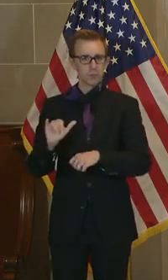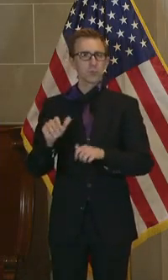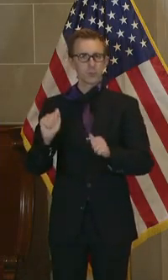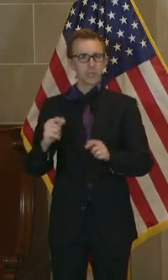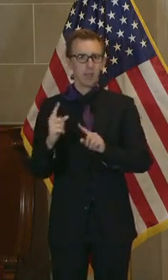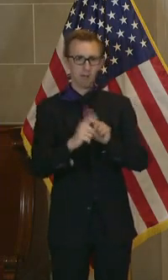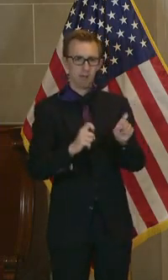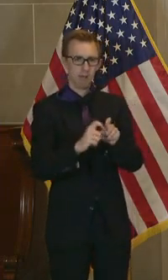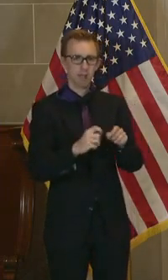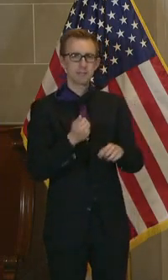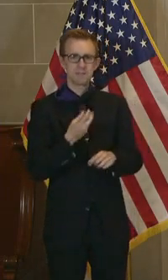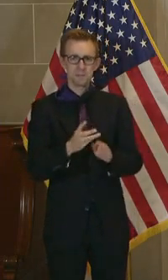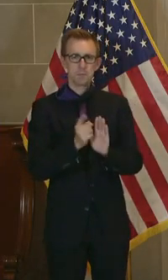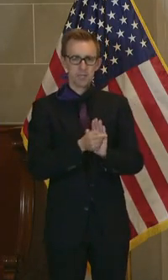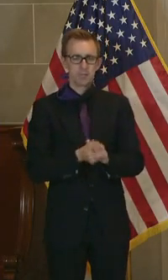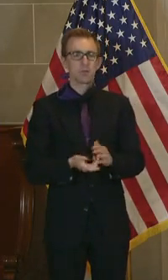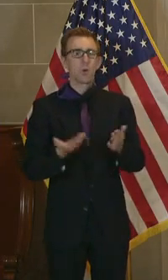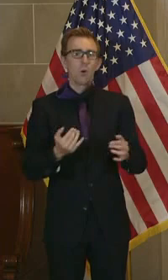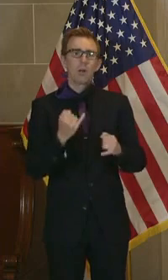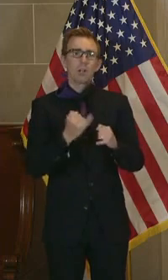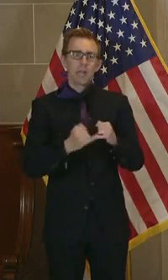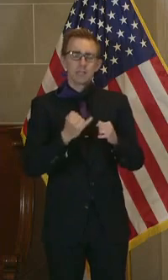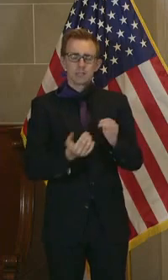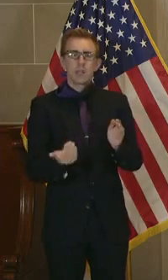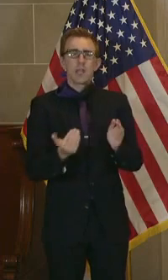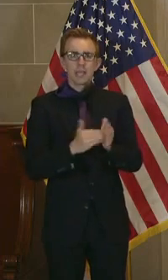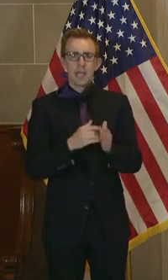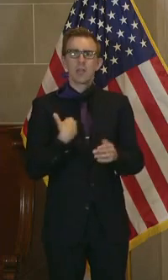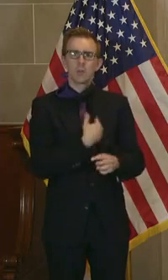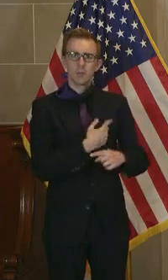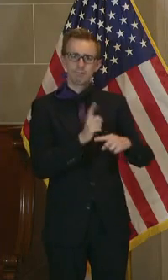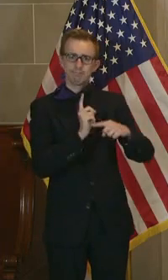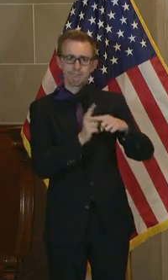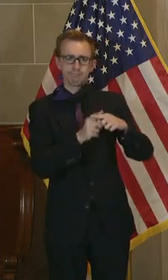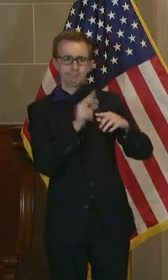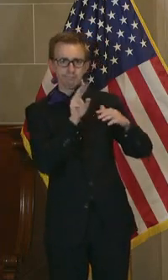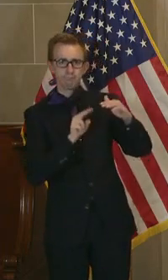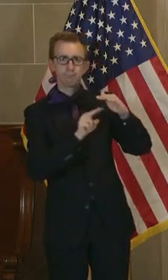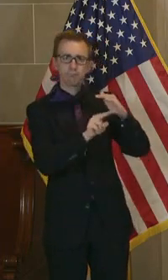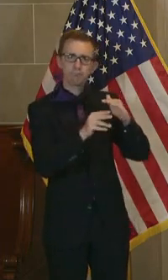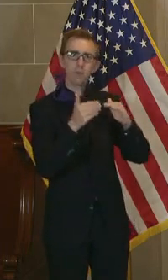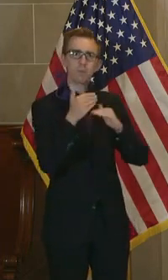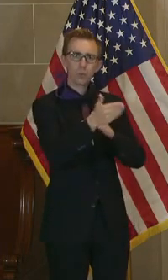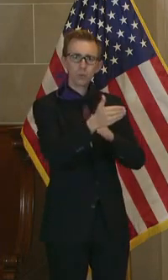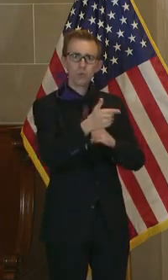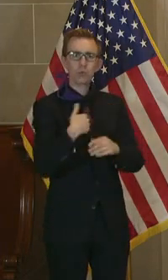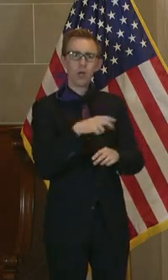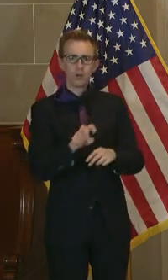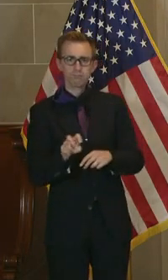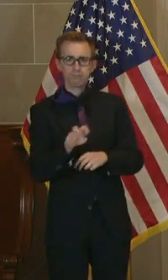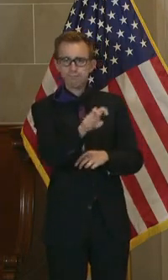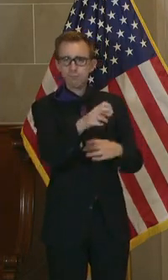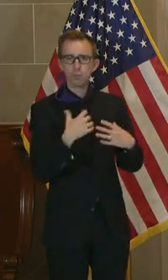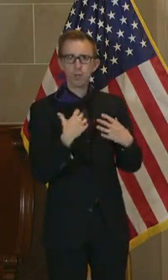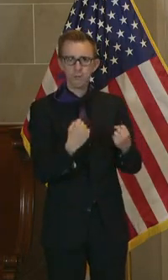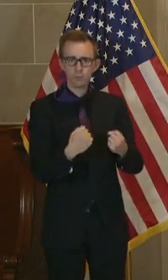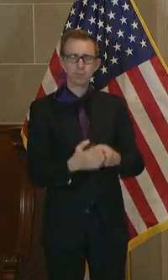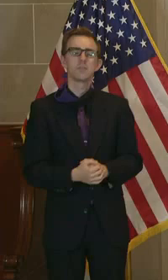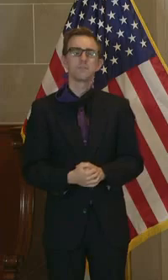ask questions here in a few minutes. So in closing, again, we are optimistic about the future and our road to recovery. We